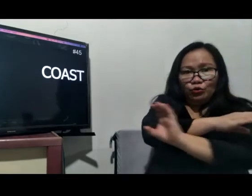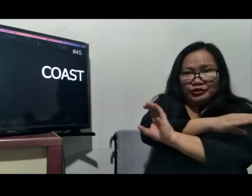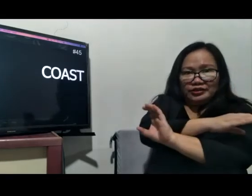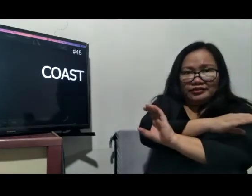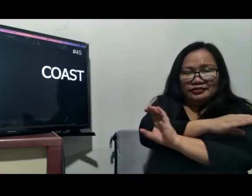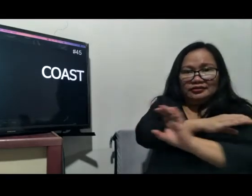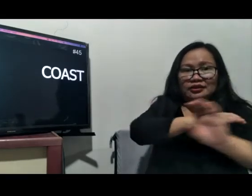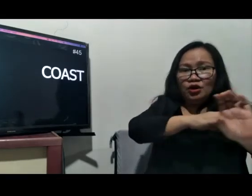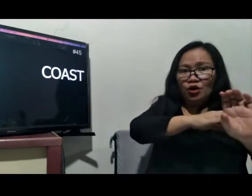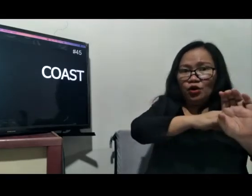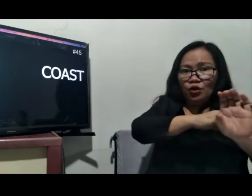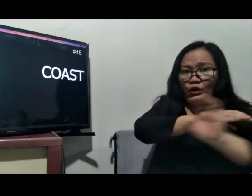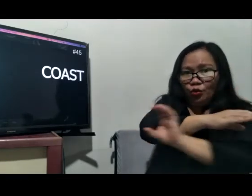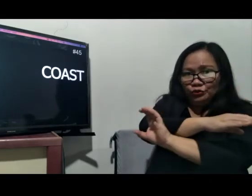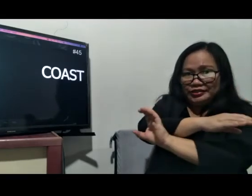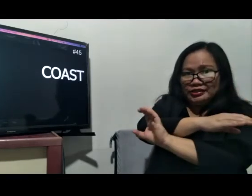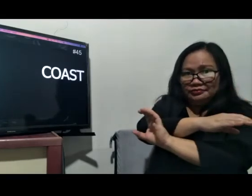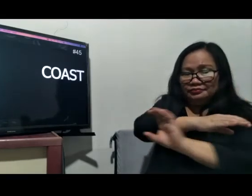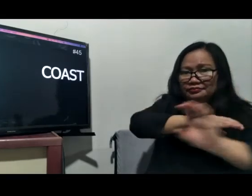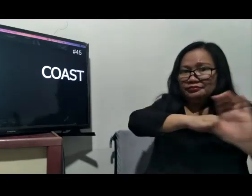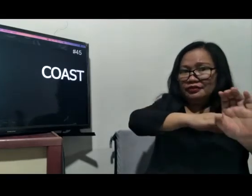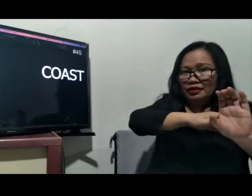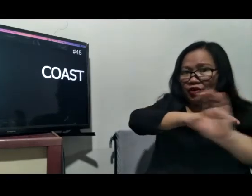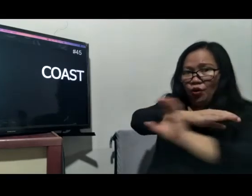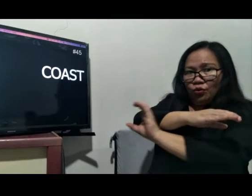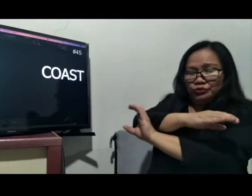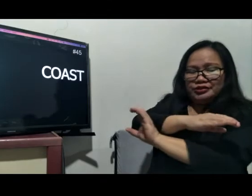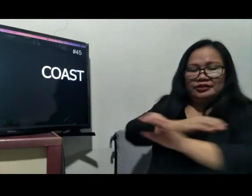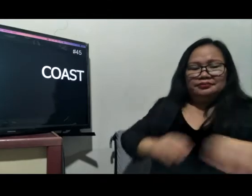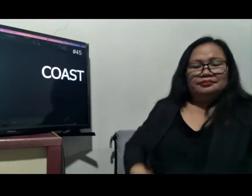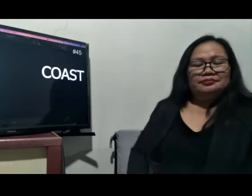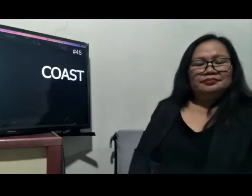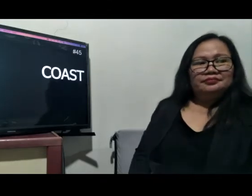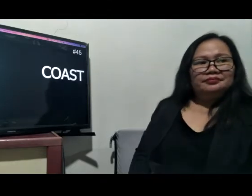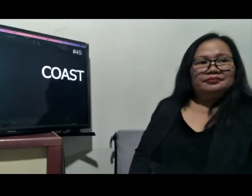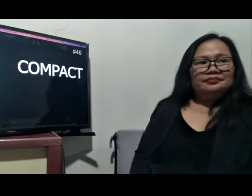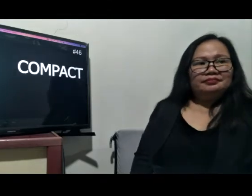Coast. Coast. Coast.